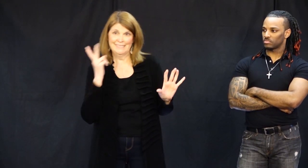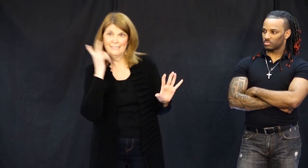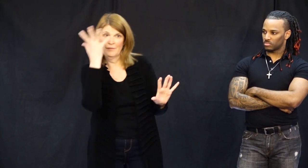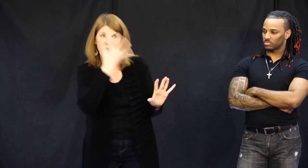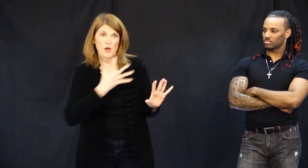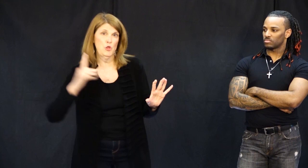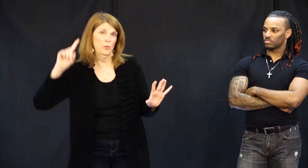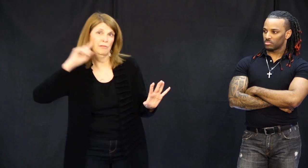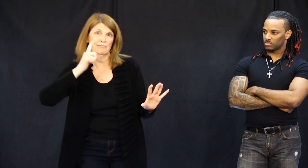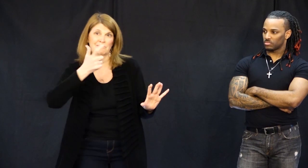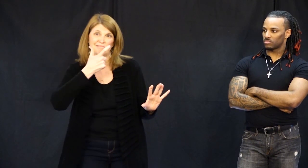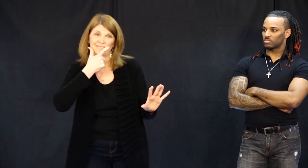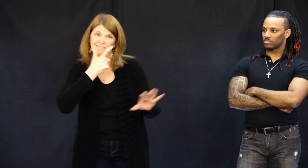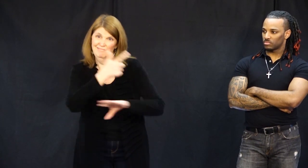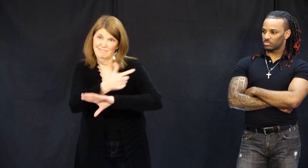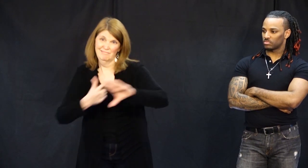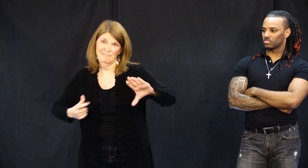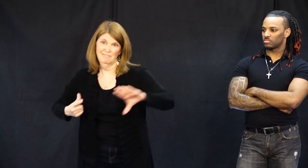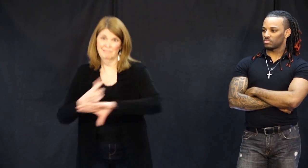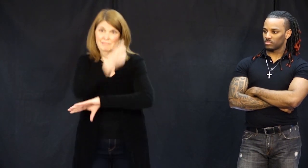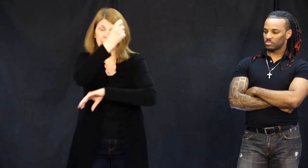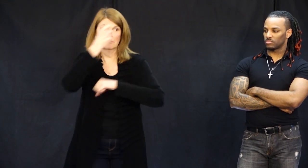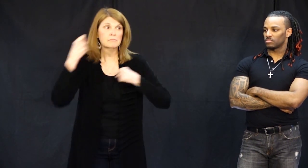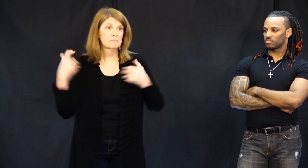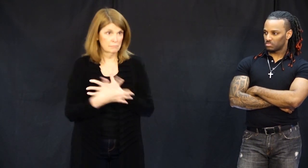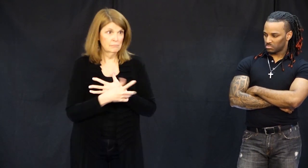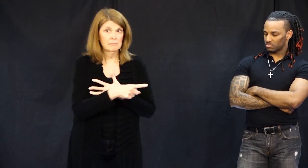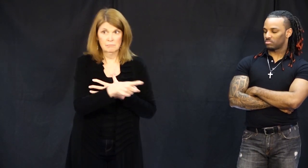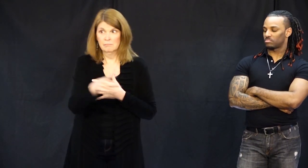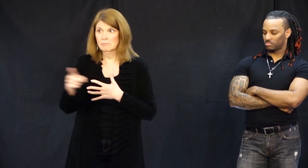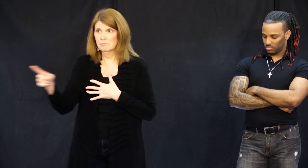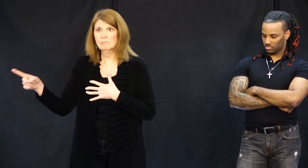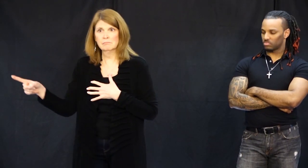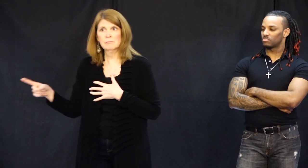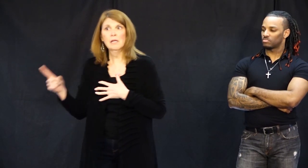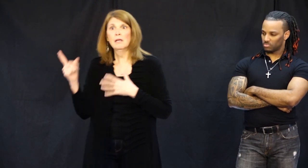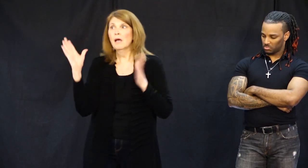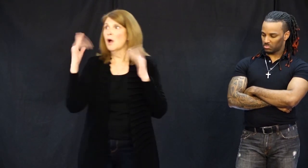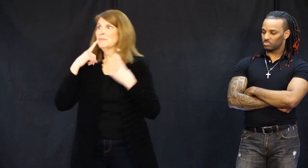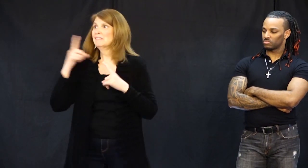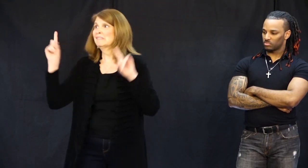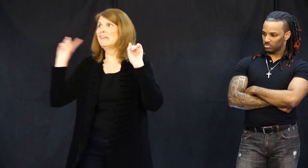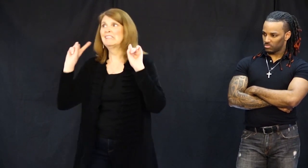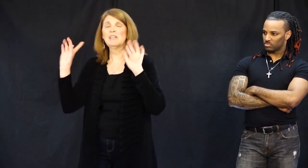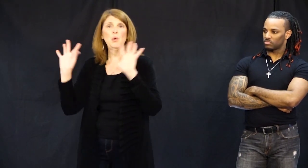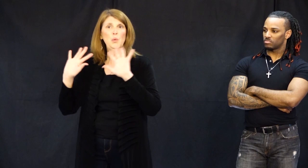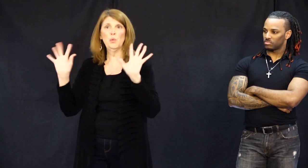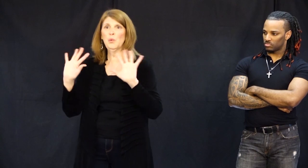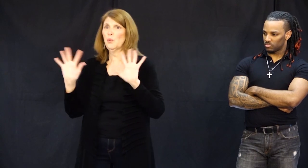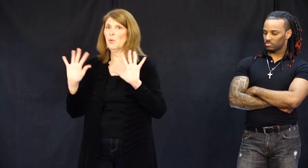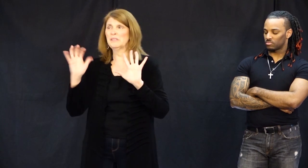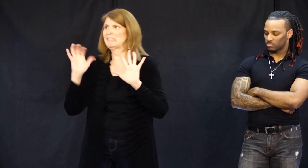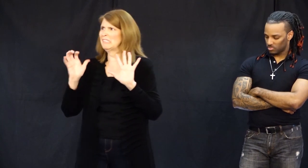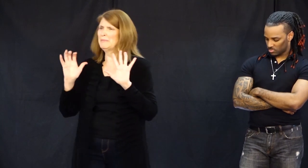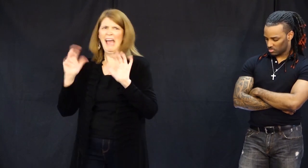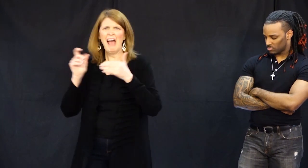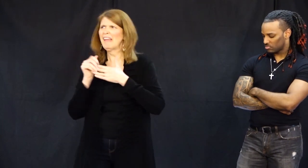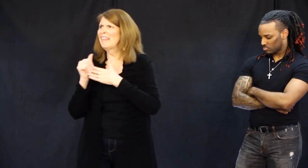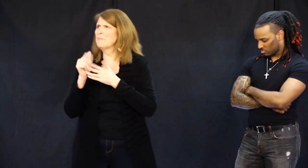face when you hear the British cannons go boom. Any hope of success is fleeting. How can I keep leading when the people I'm leading